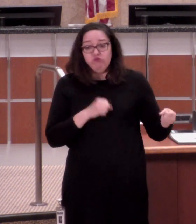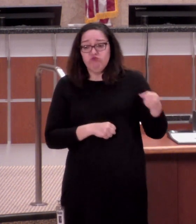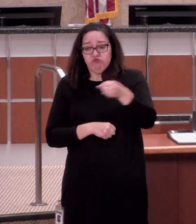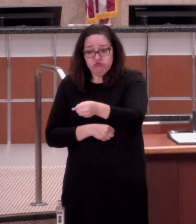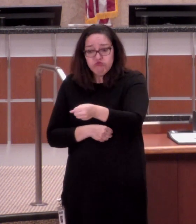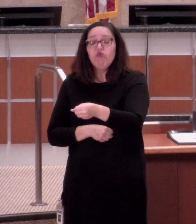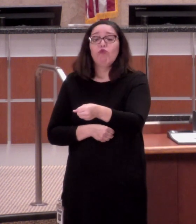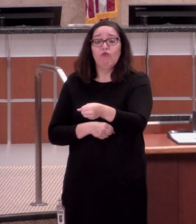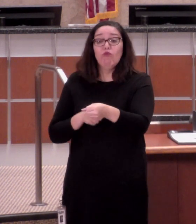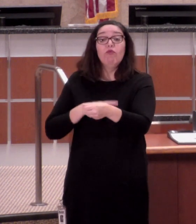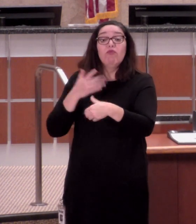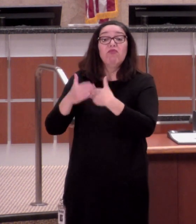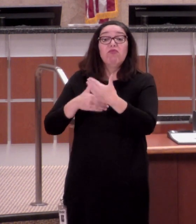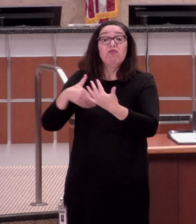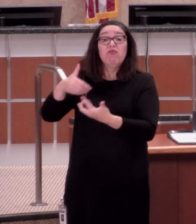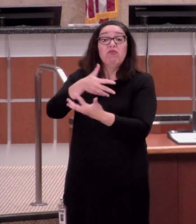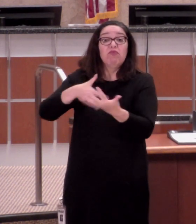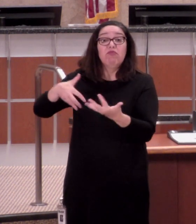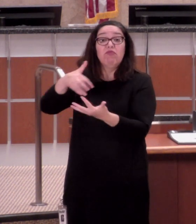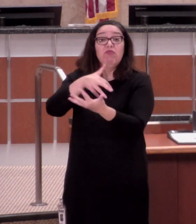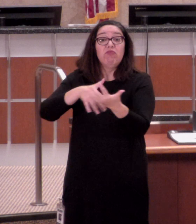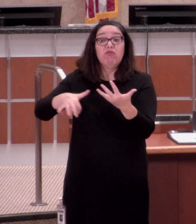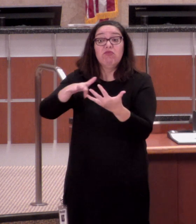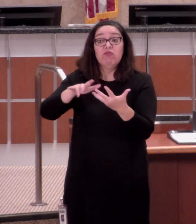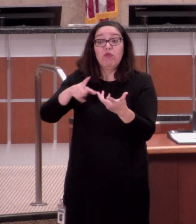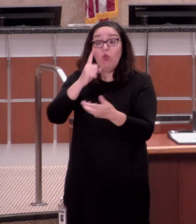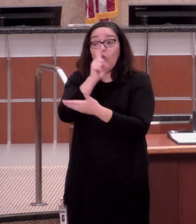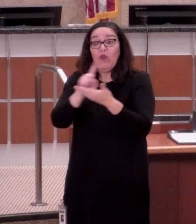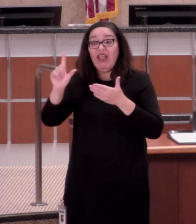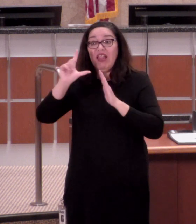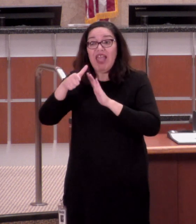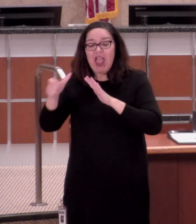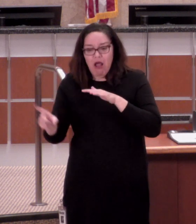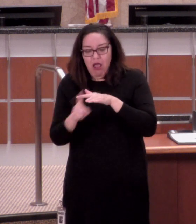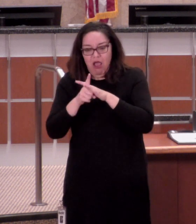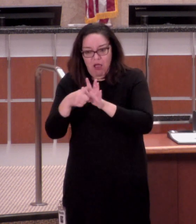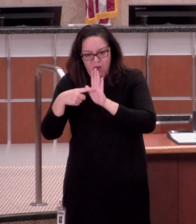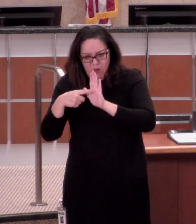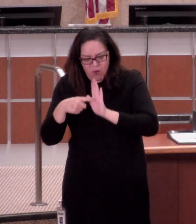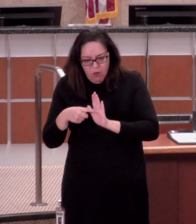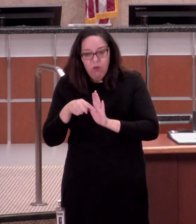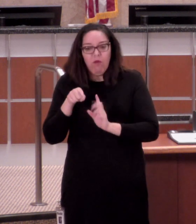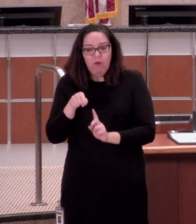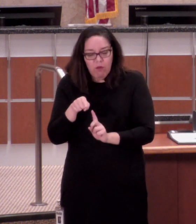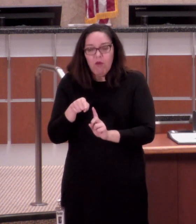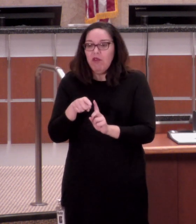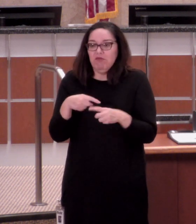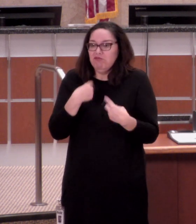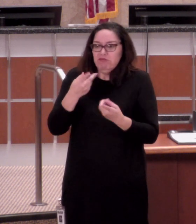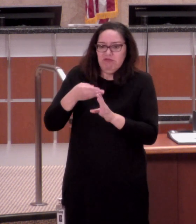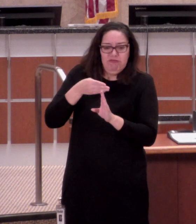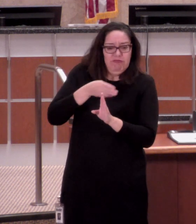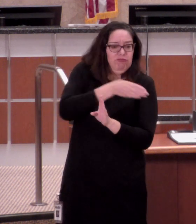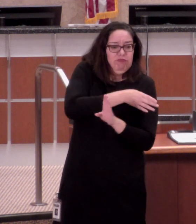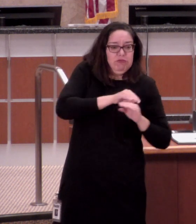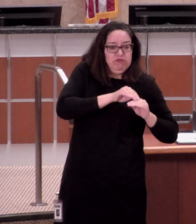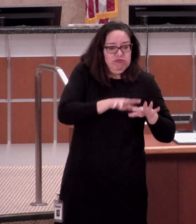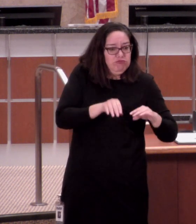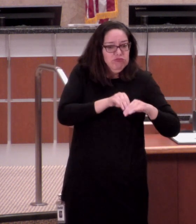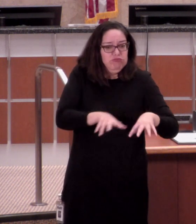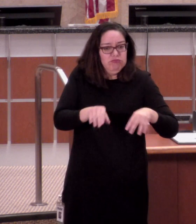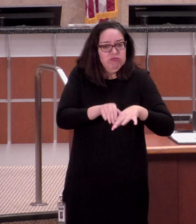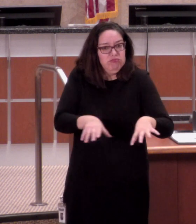but they've been transmitting it all along. So that is the danger of this. It should be an eye-opener for the general